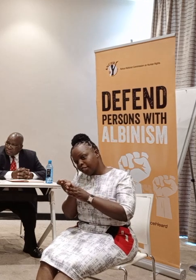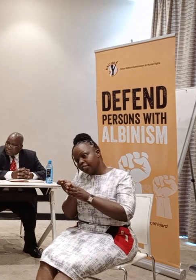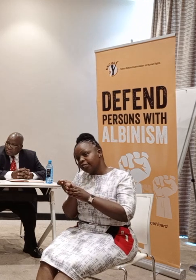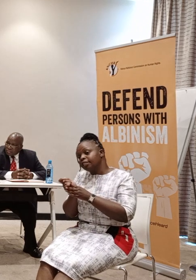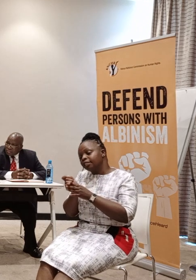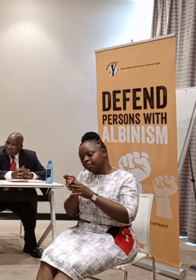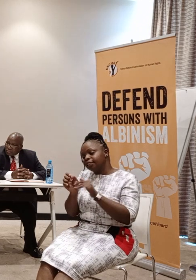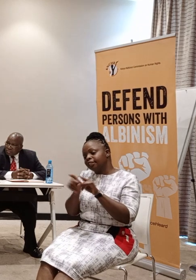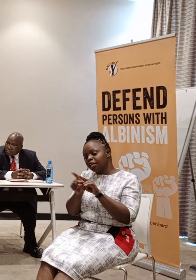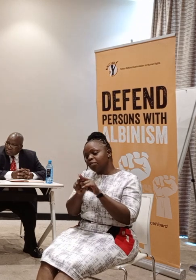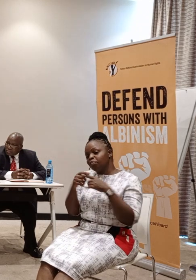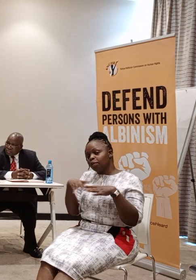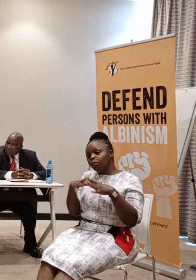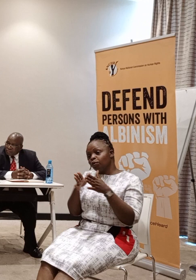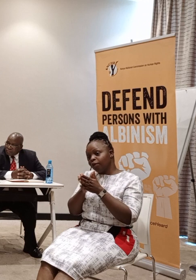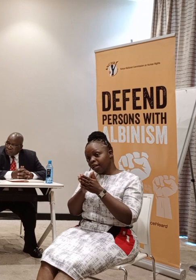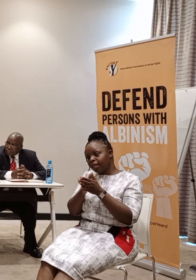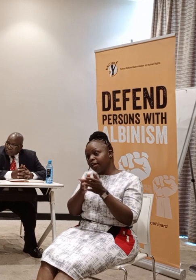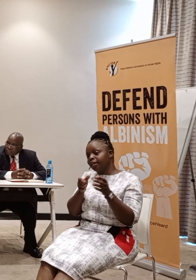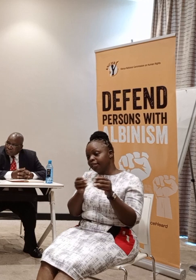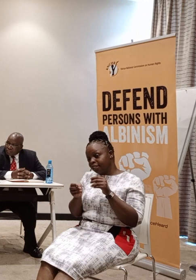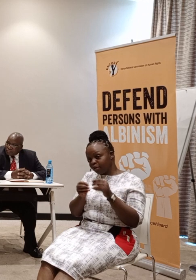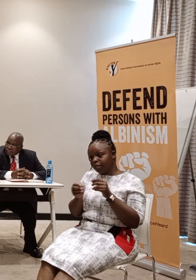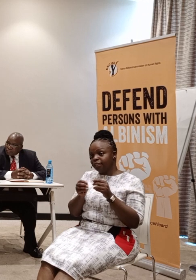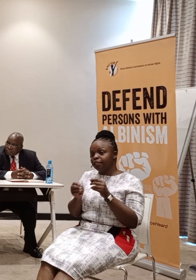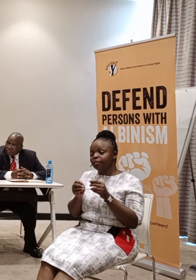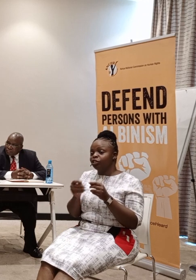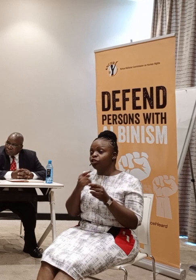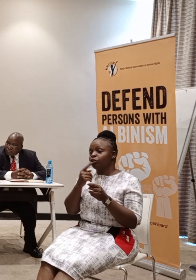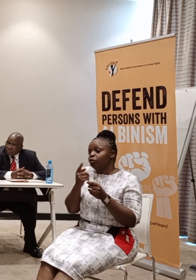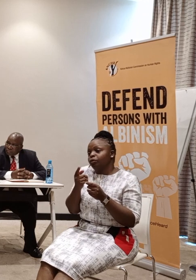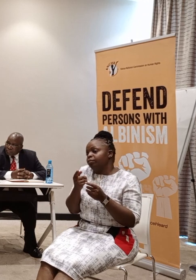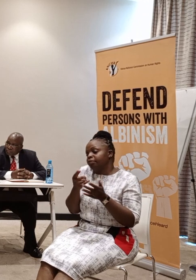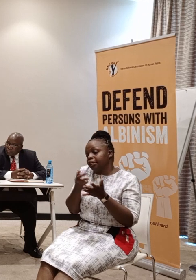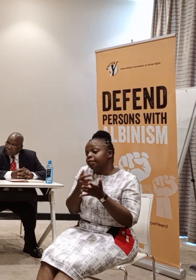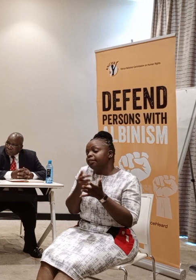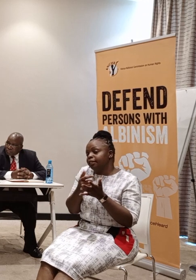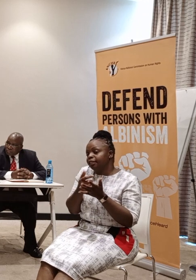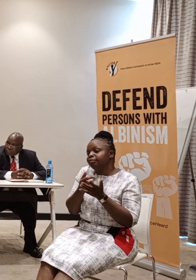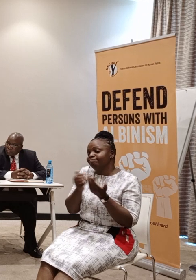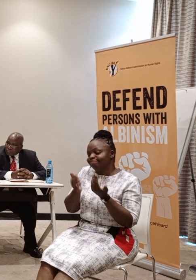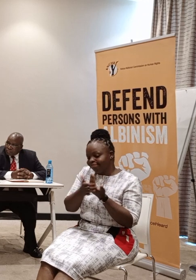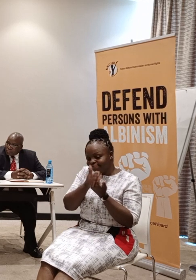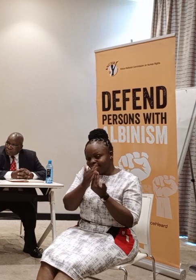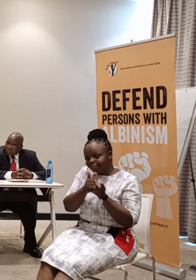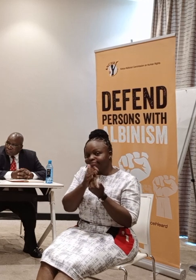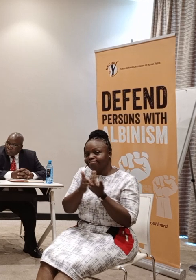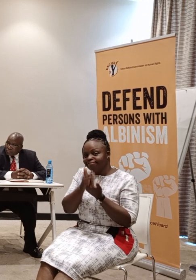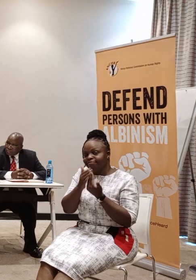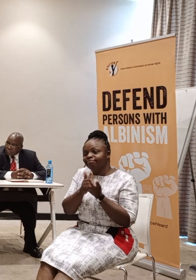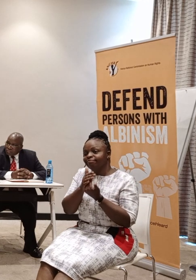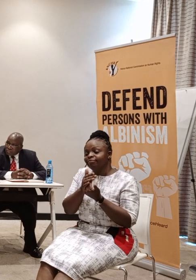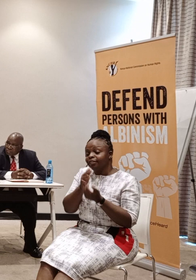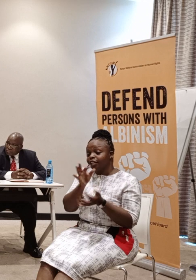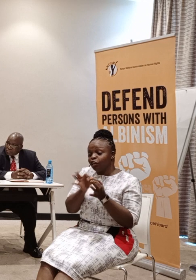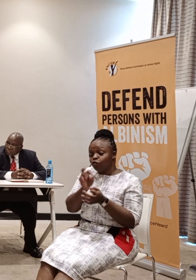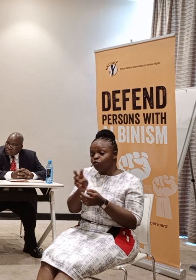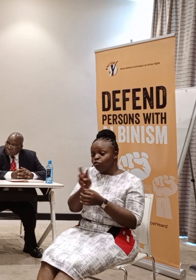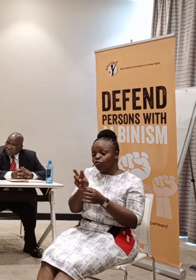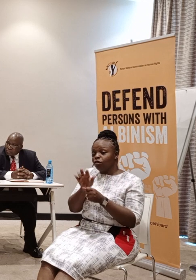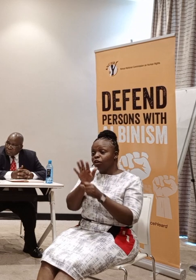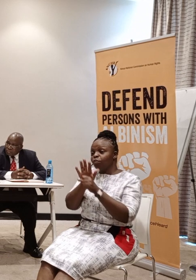say persons with disabilities. And it has been embraced actually, because if you look at most